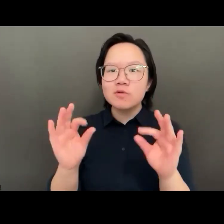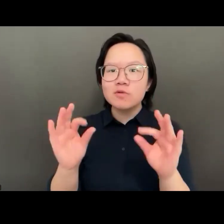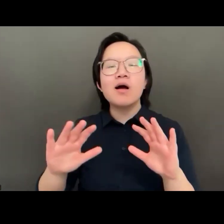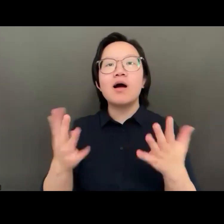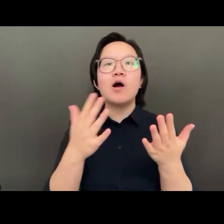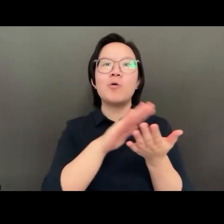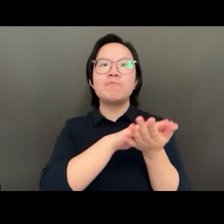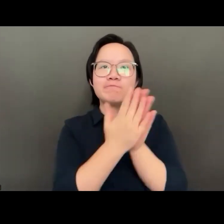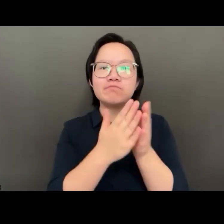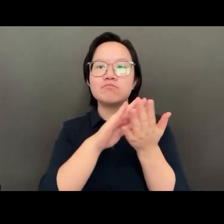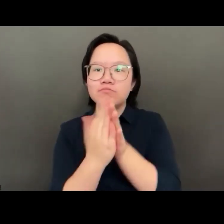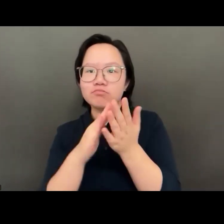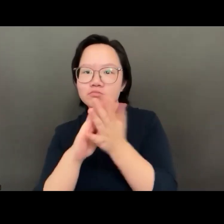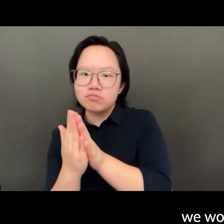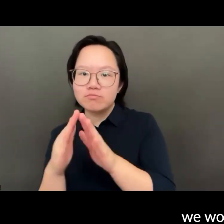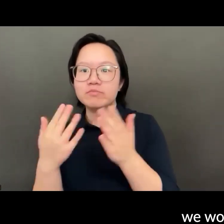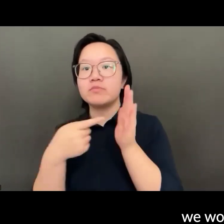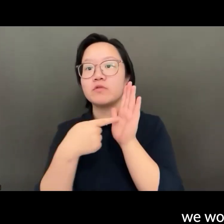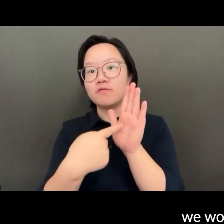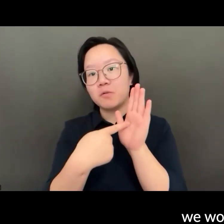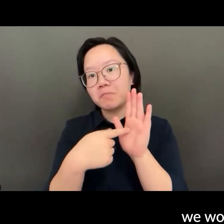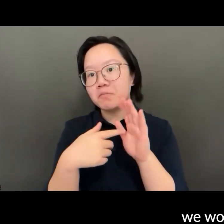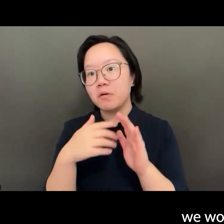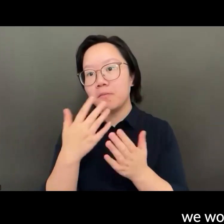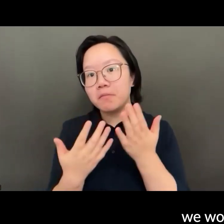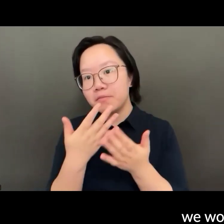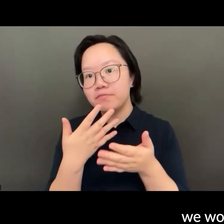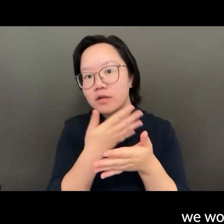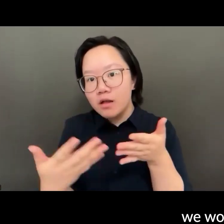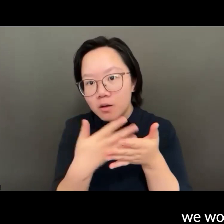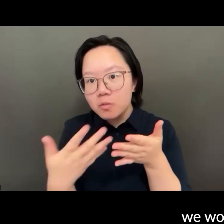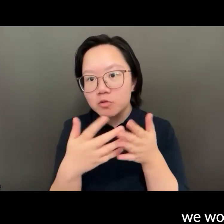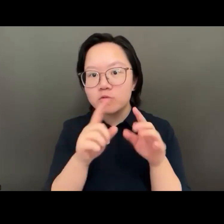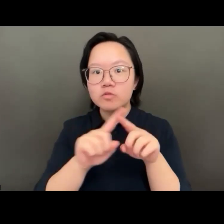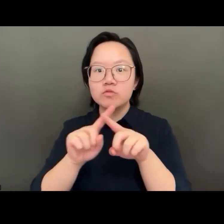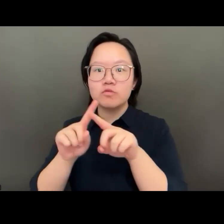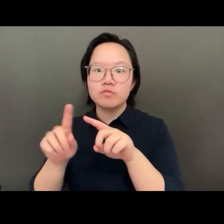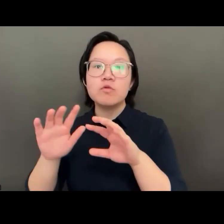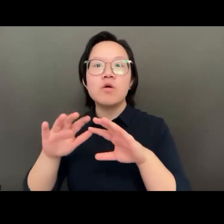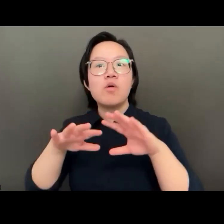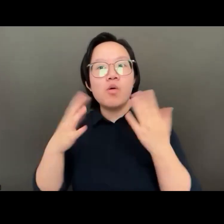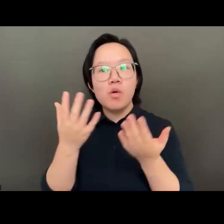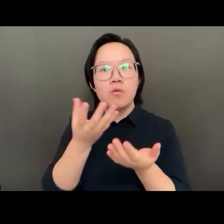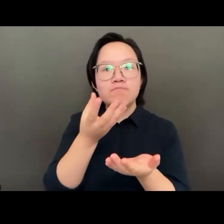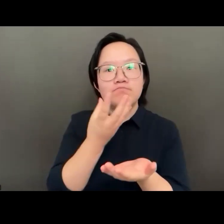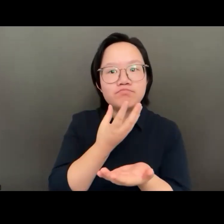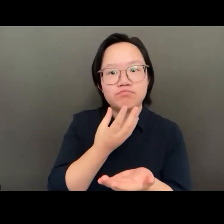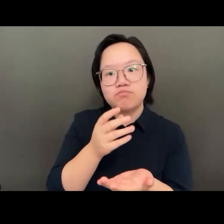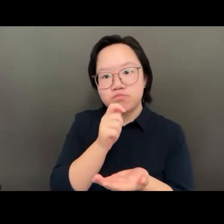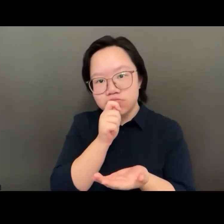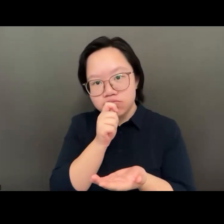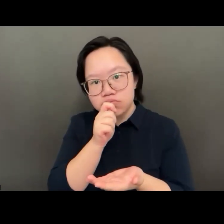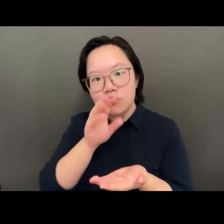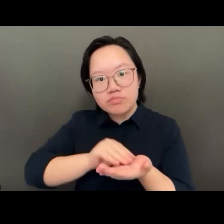formats. But basically, to repeat some of them, we would use like radio messages, school assemblies, community theater,